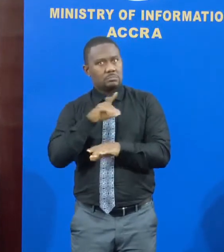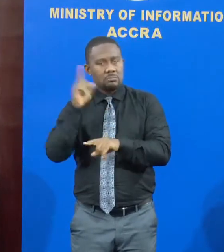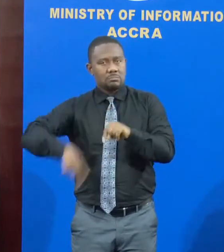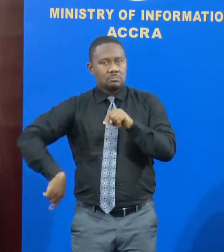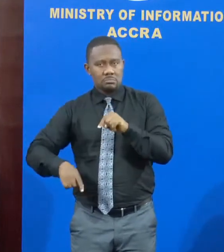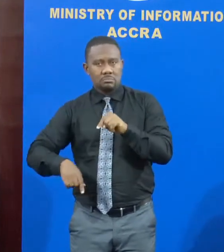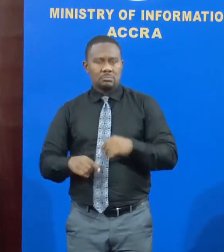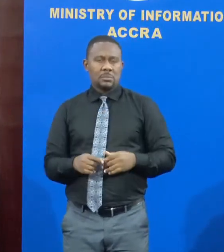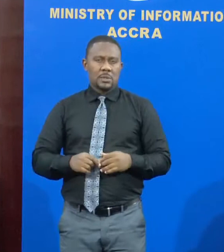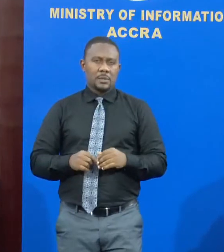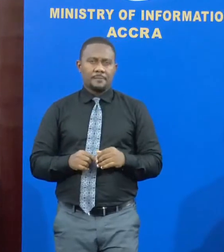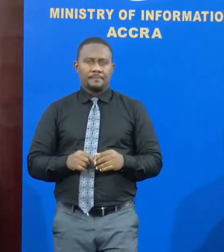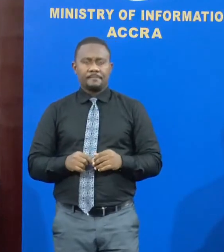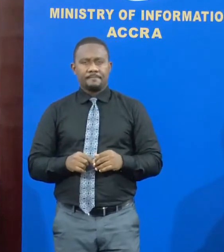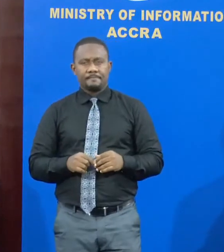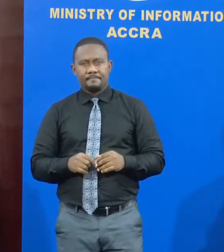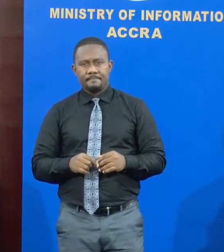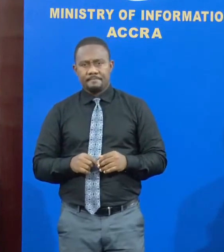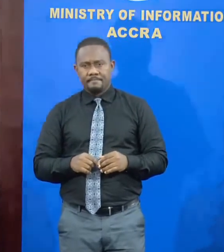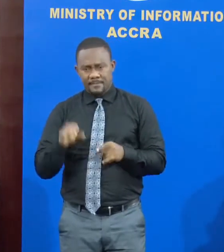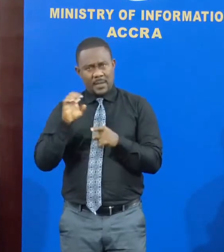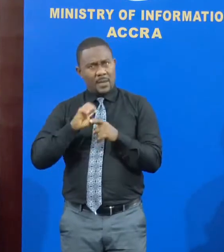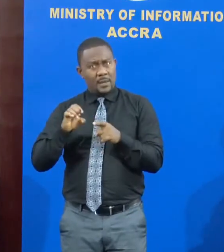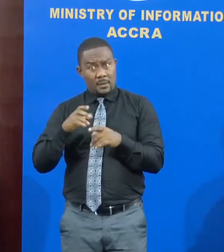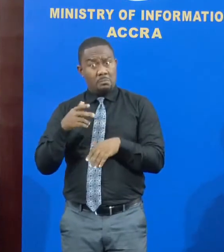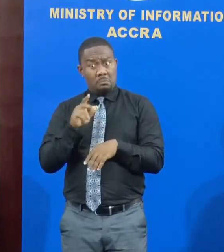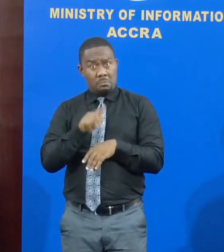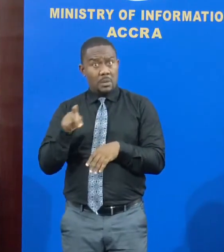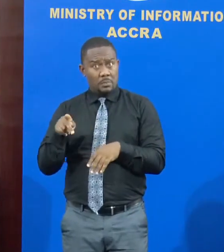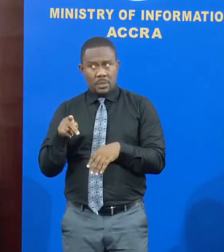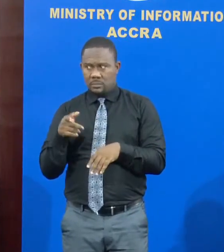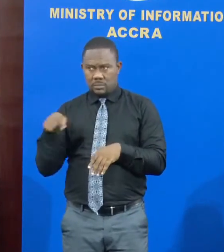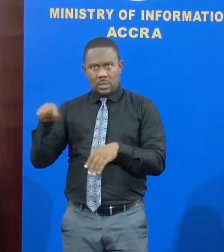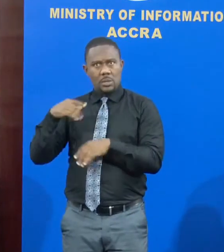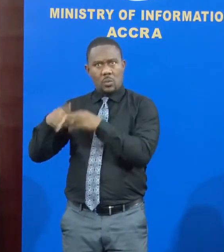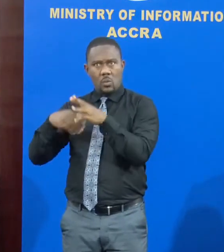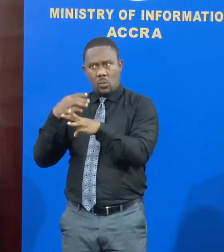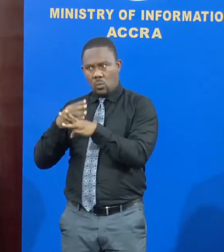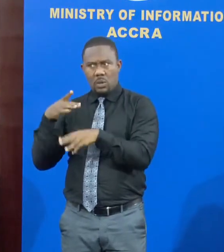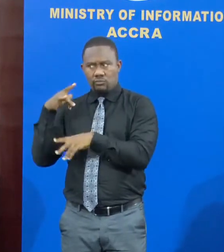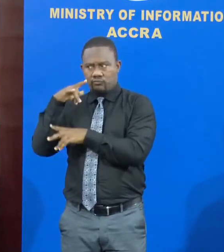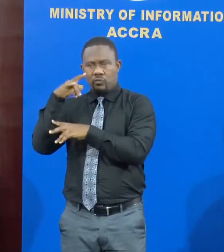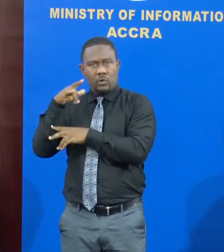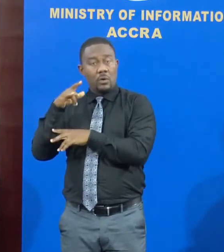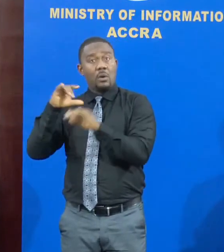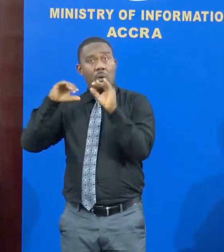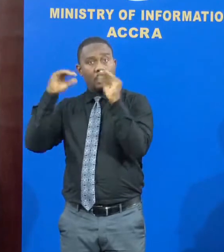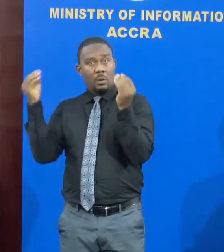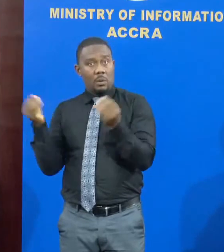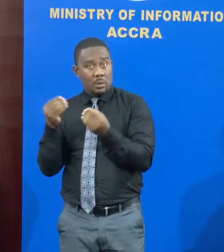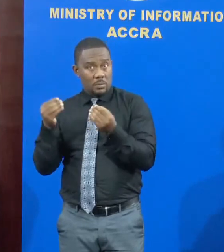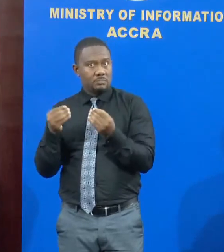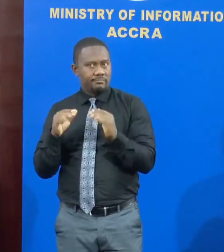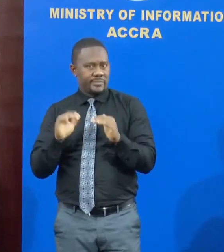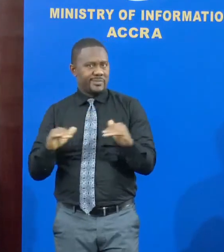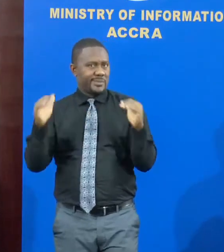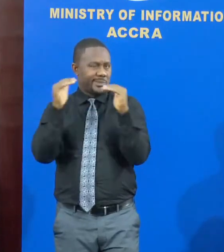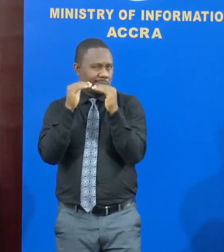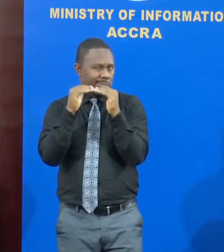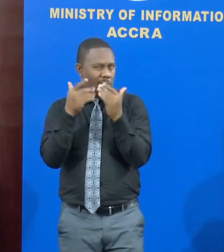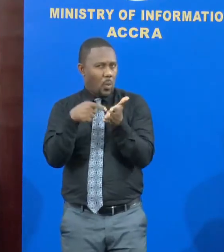on the Ghana card meets the highest International Civil Aviation Organization